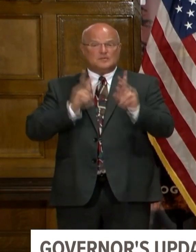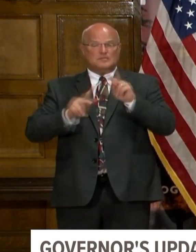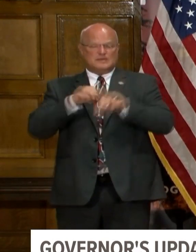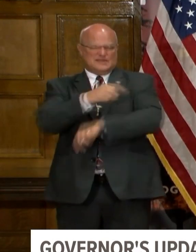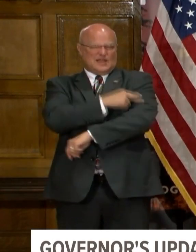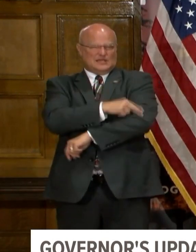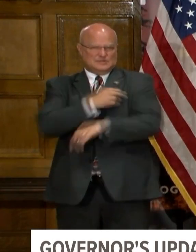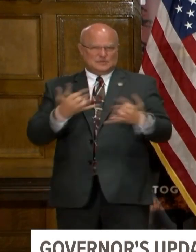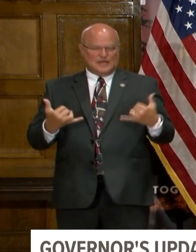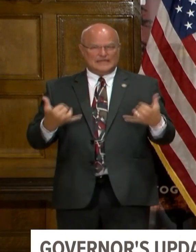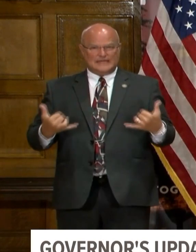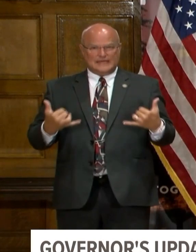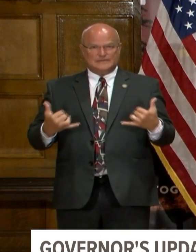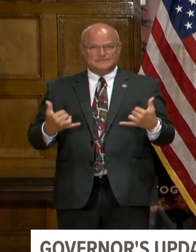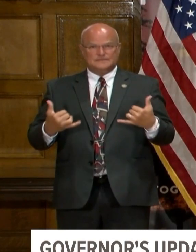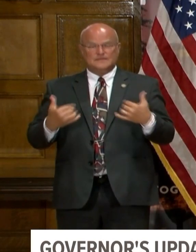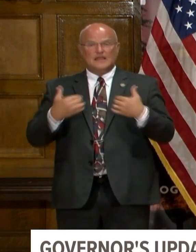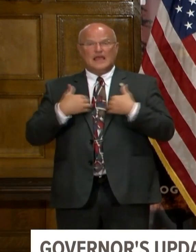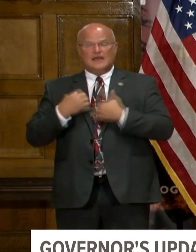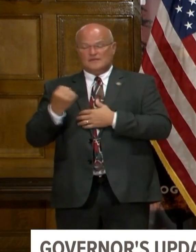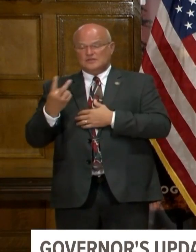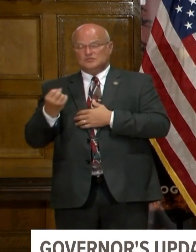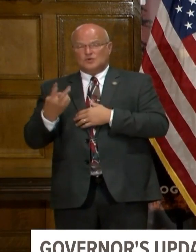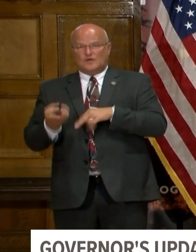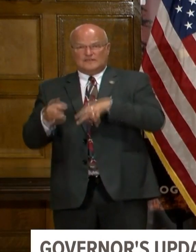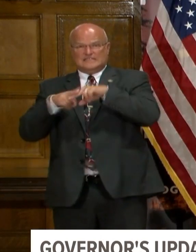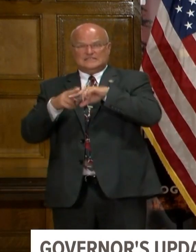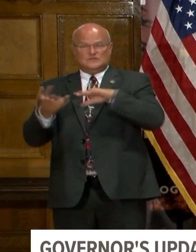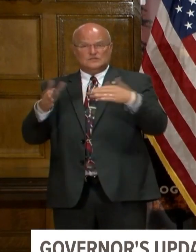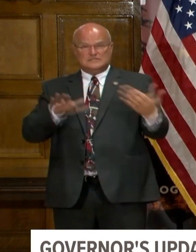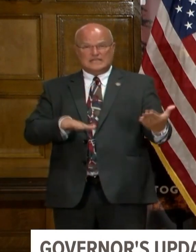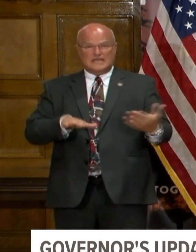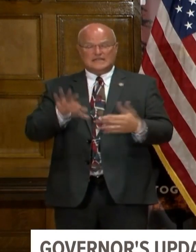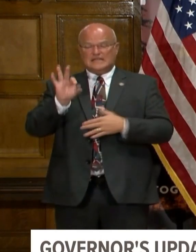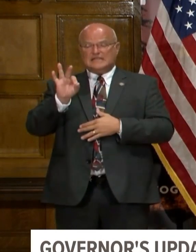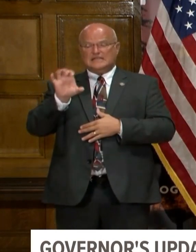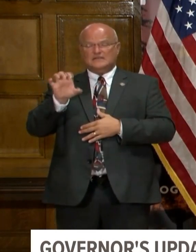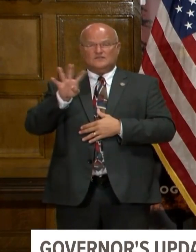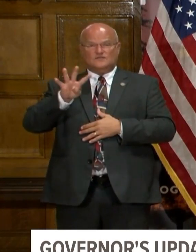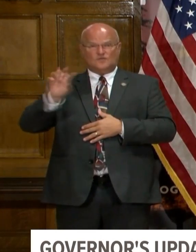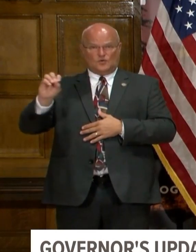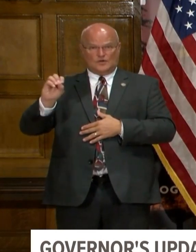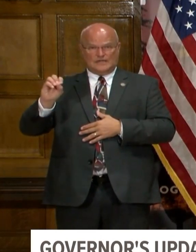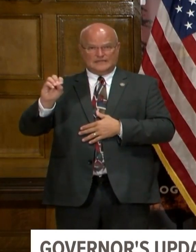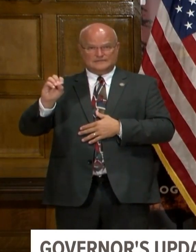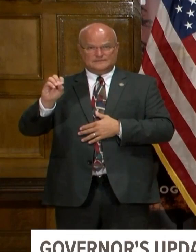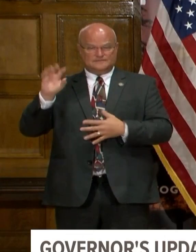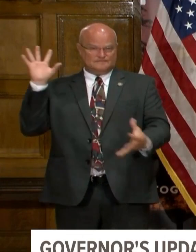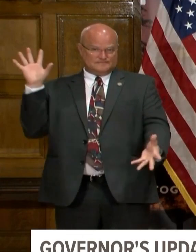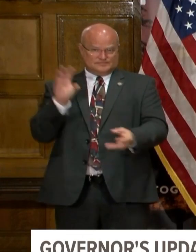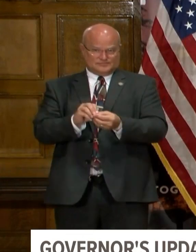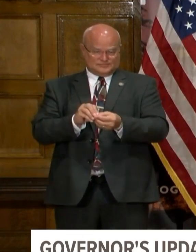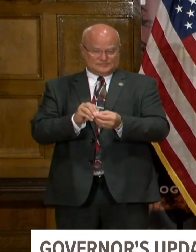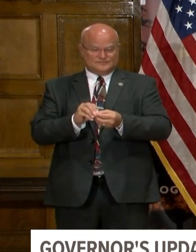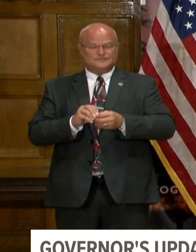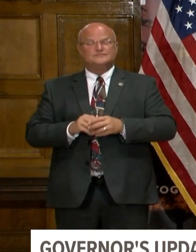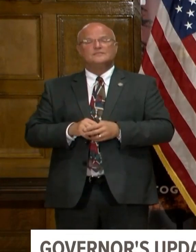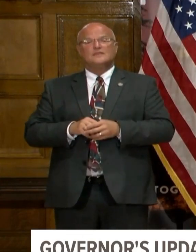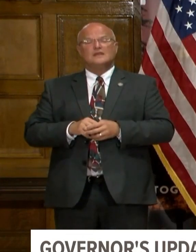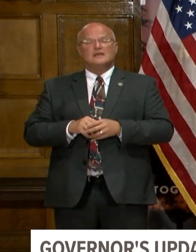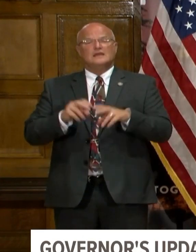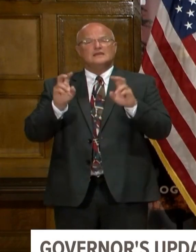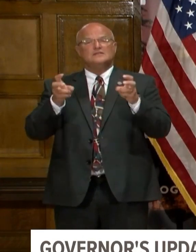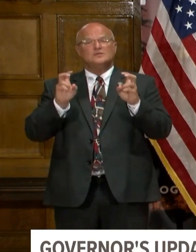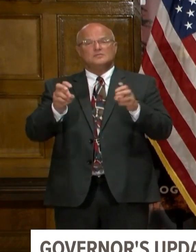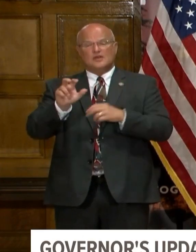Arkansans hospitalized. We have 12 additional deaths. That brings us to 940 cumulative total. In